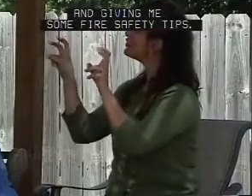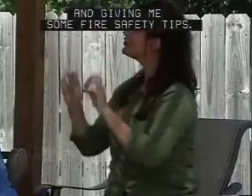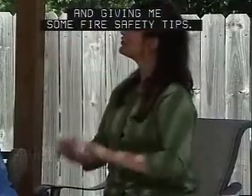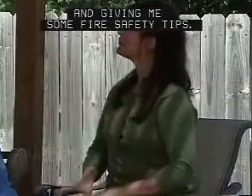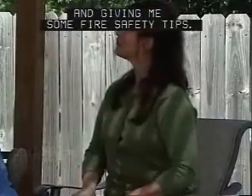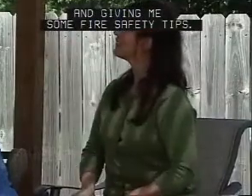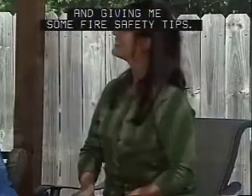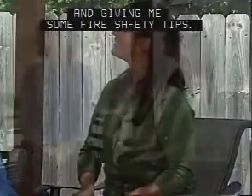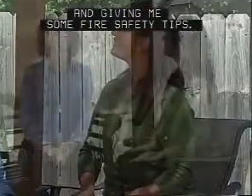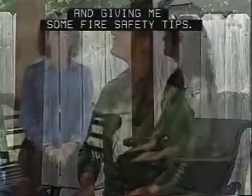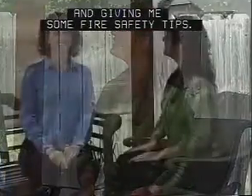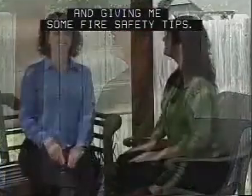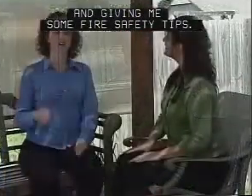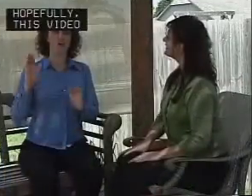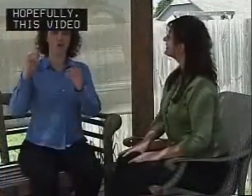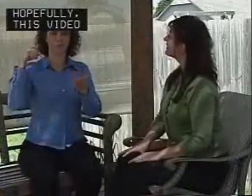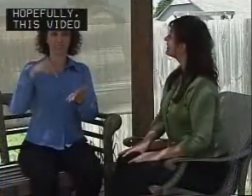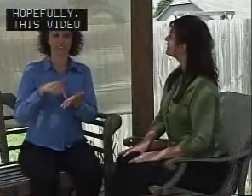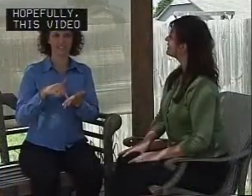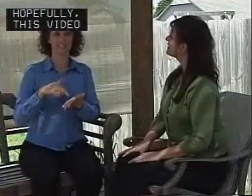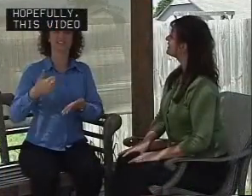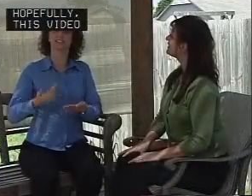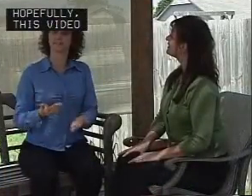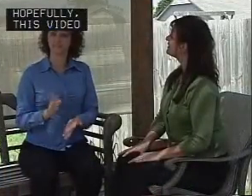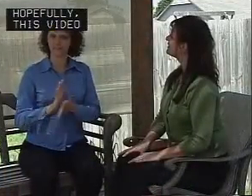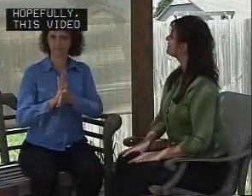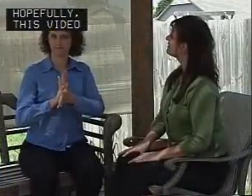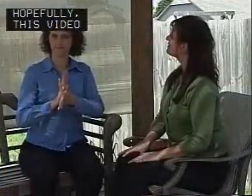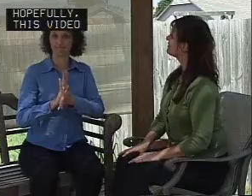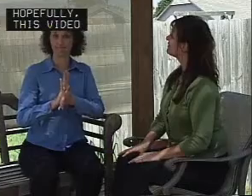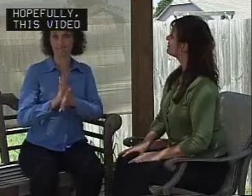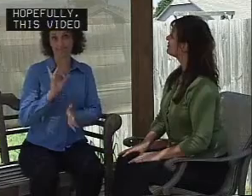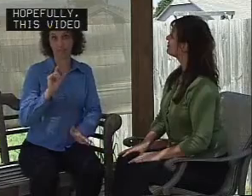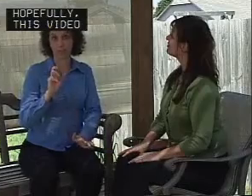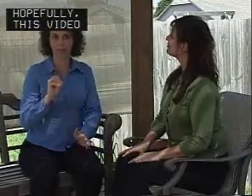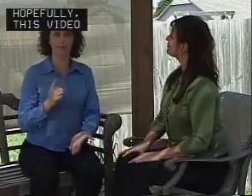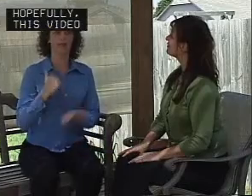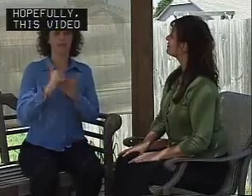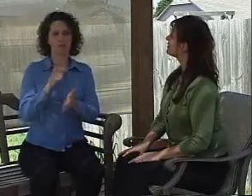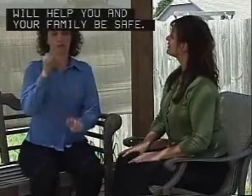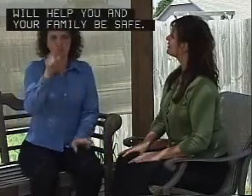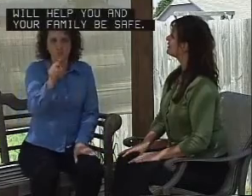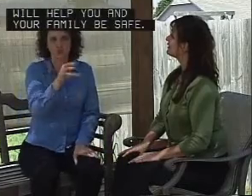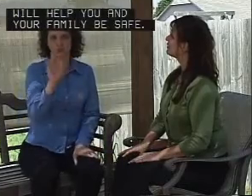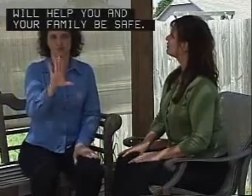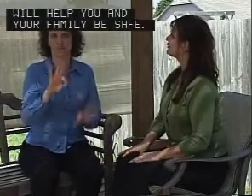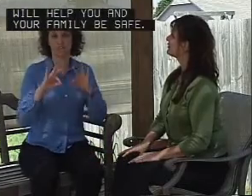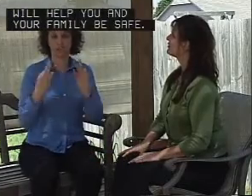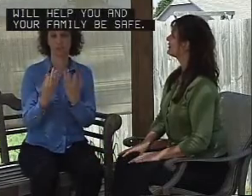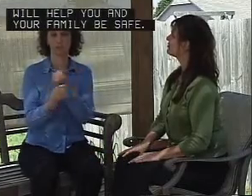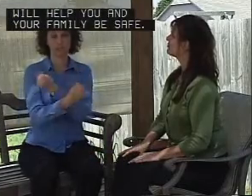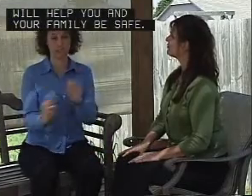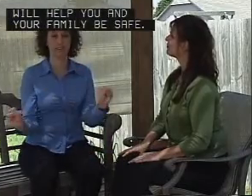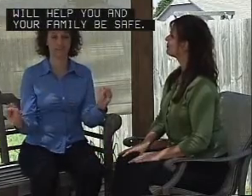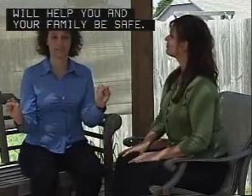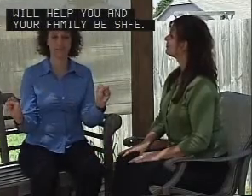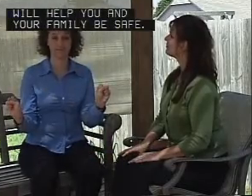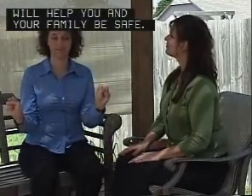safety tips. Hopefully this video will help you and your family be